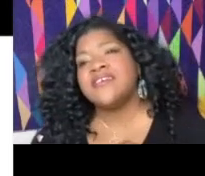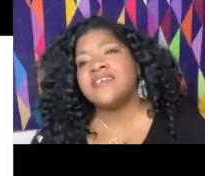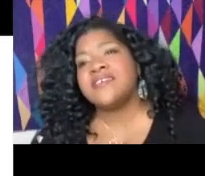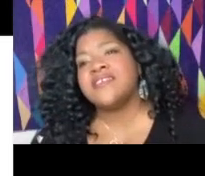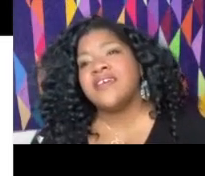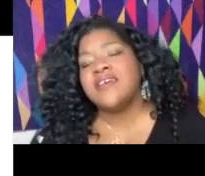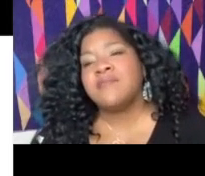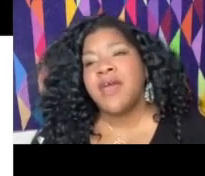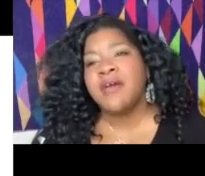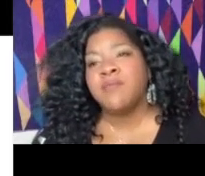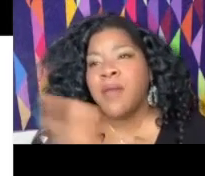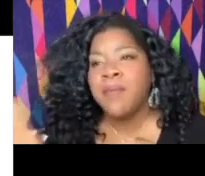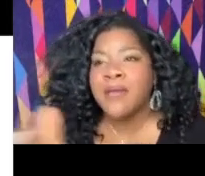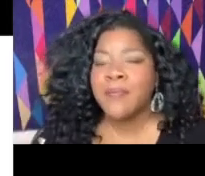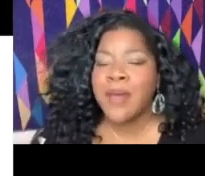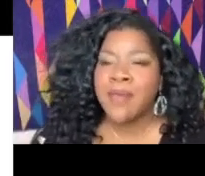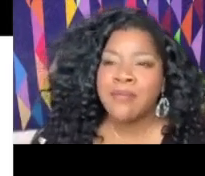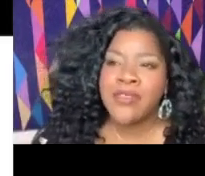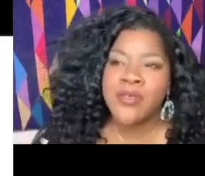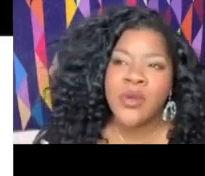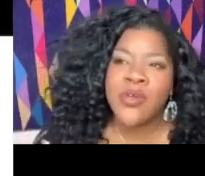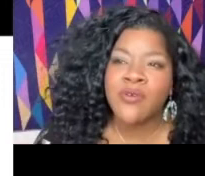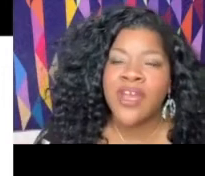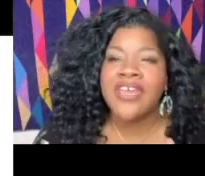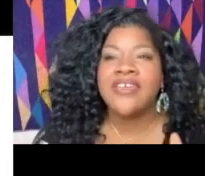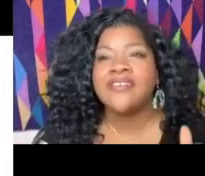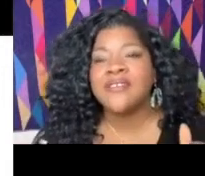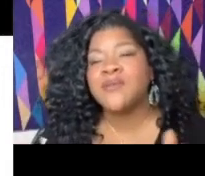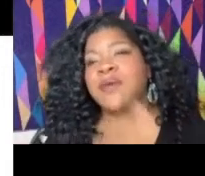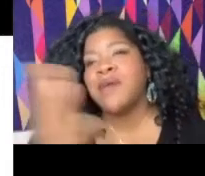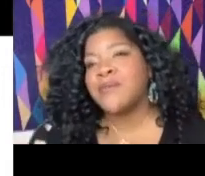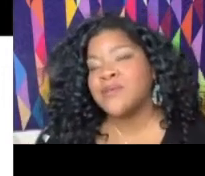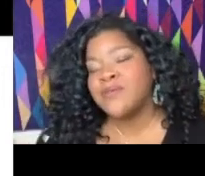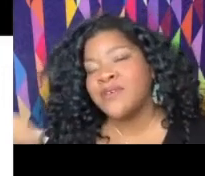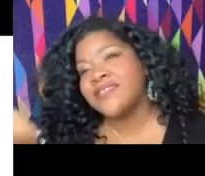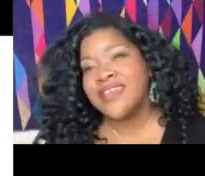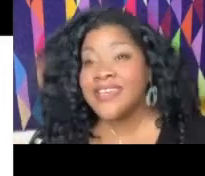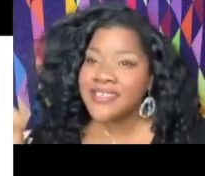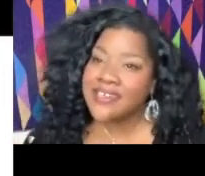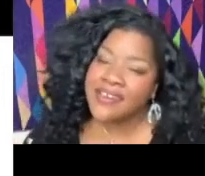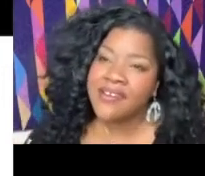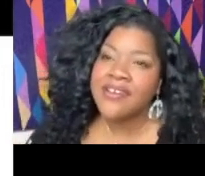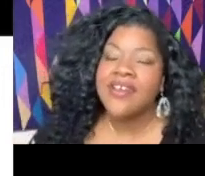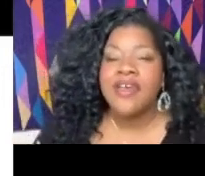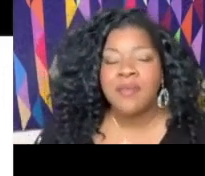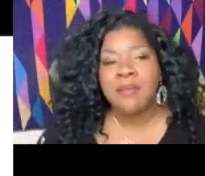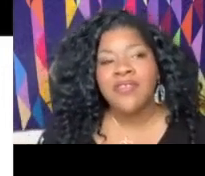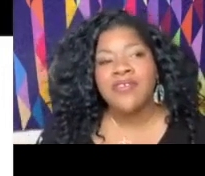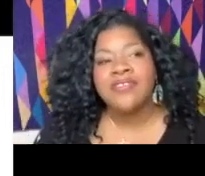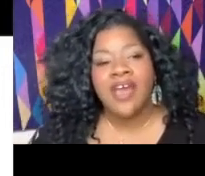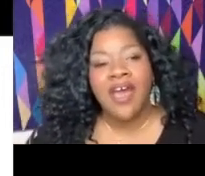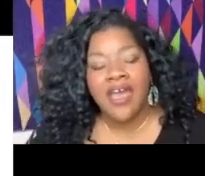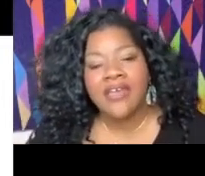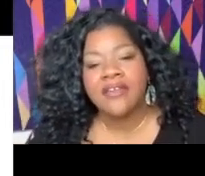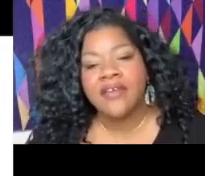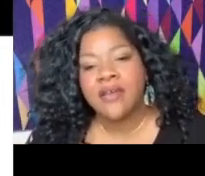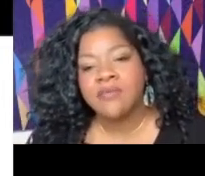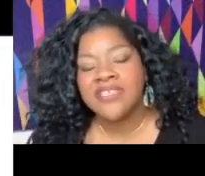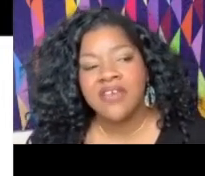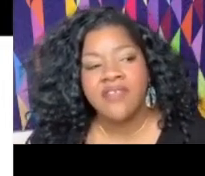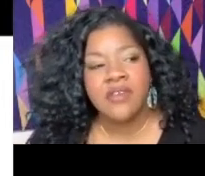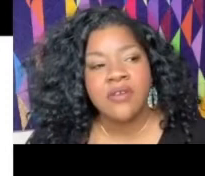This is my mother's quilt, Ryan. So my mom's quilt is here. My mother